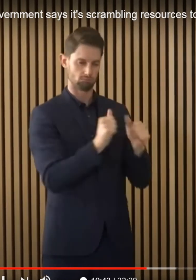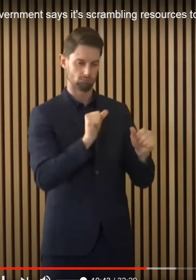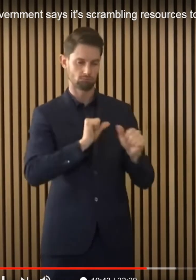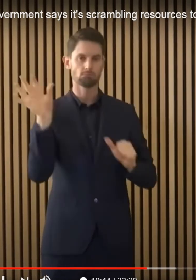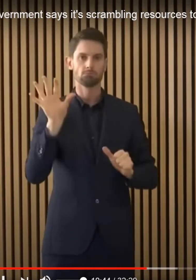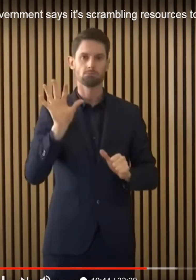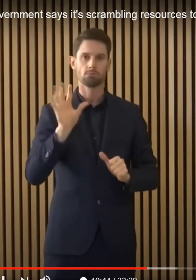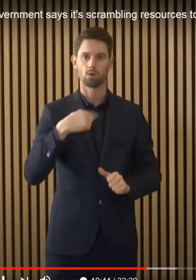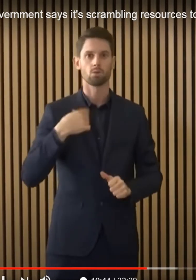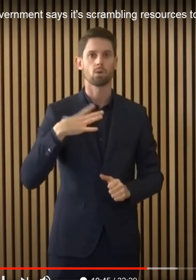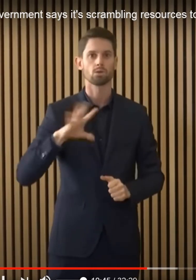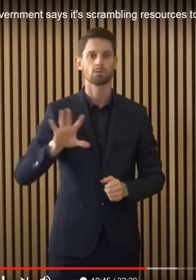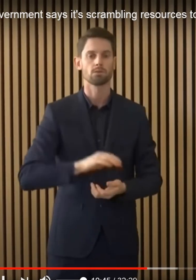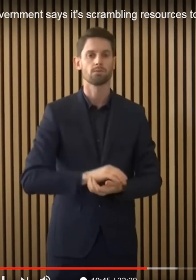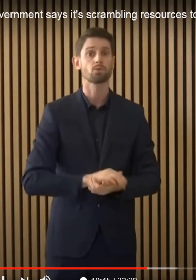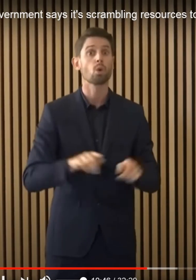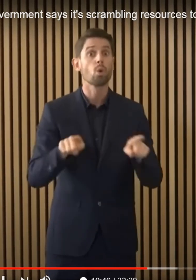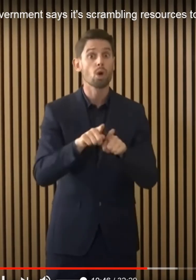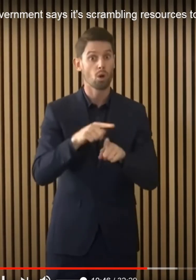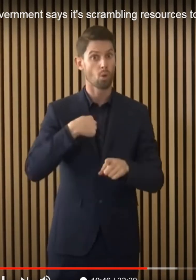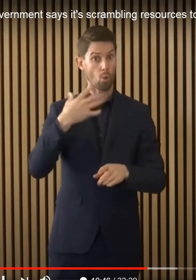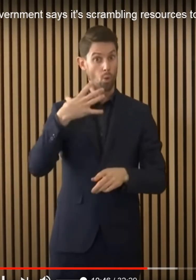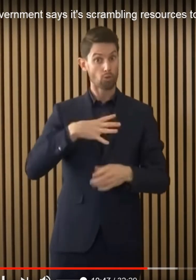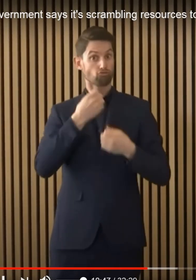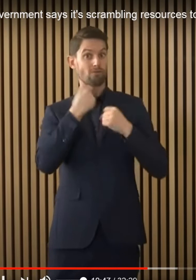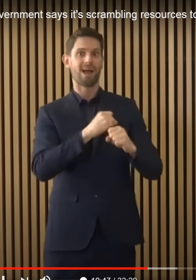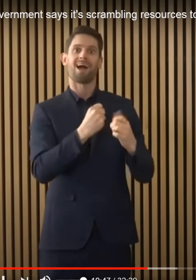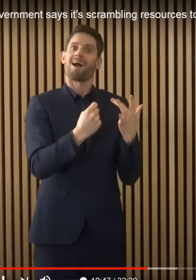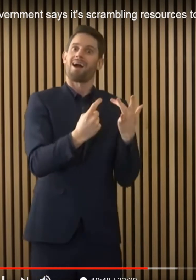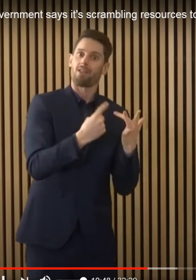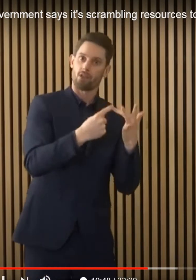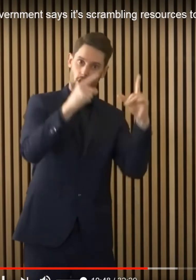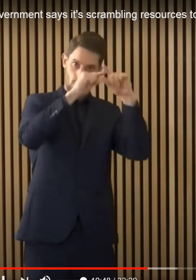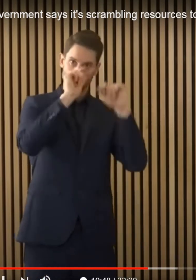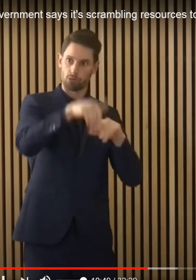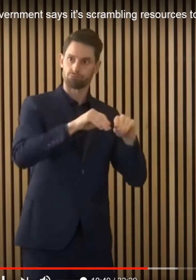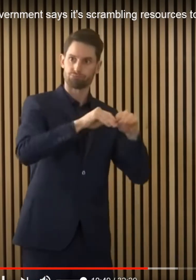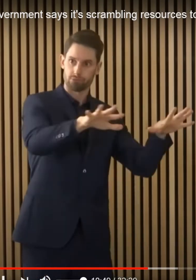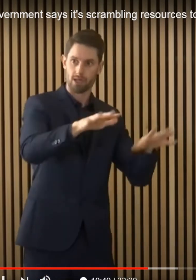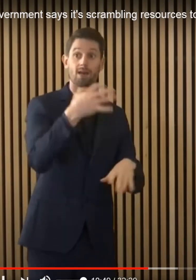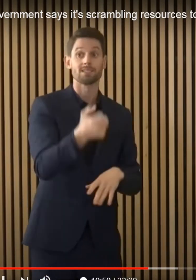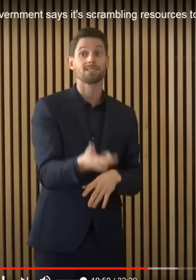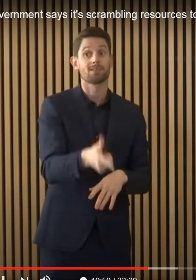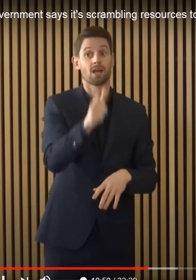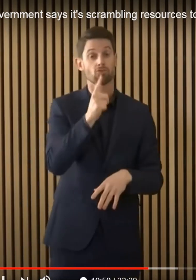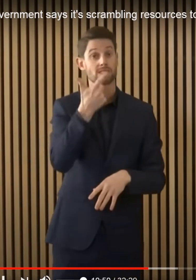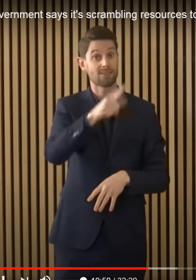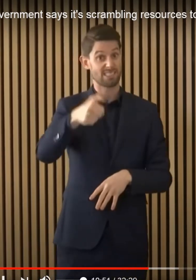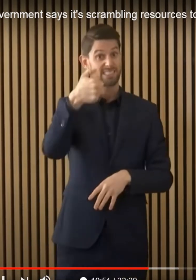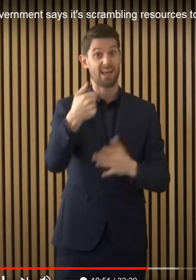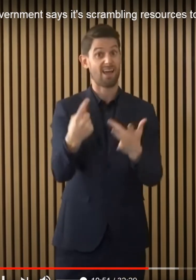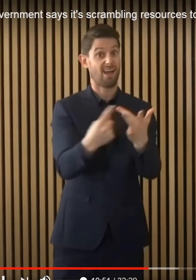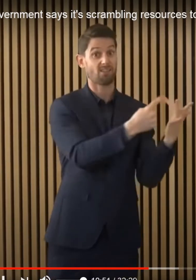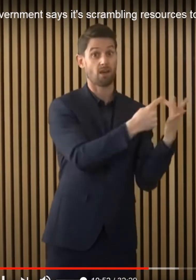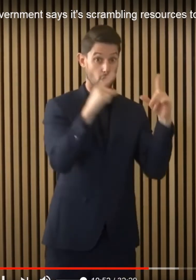prevention. We have 776 facilities, and they all do not